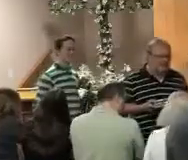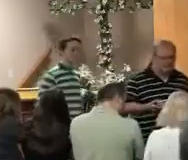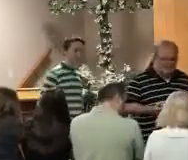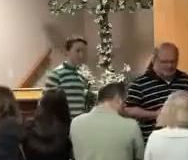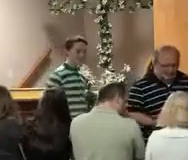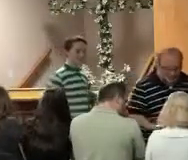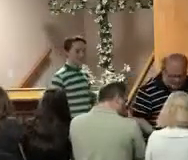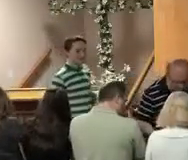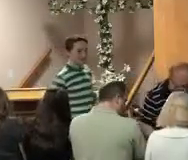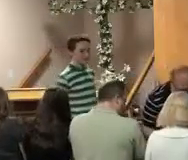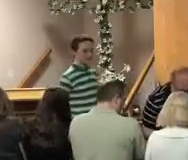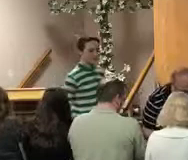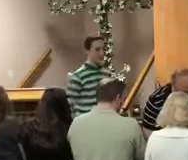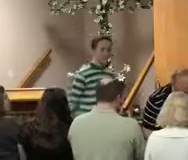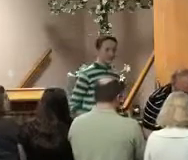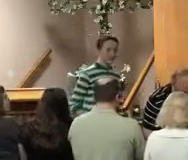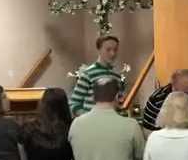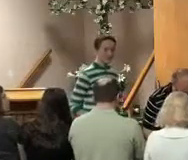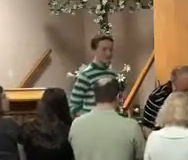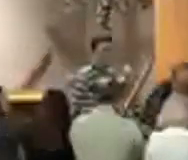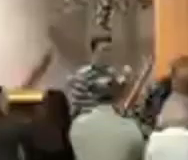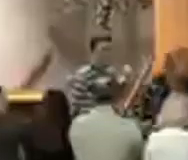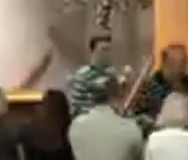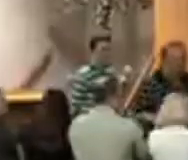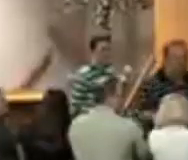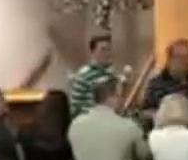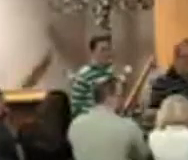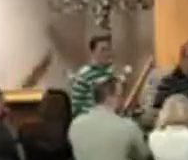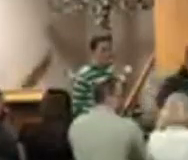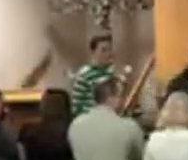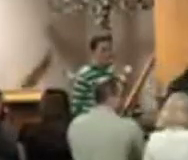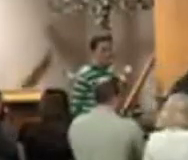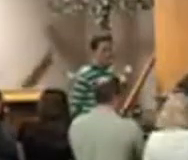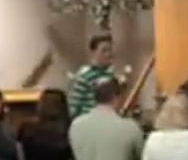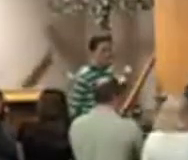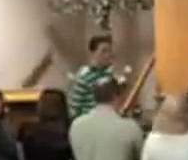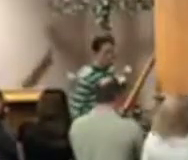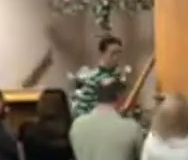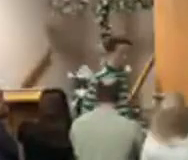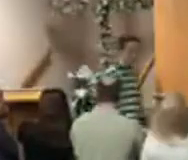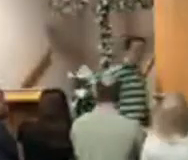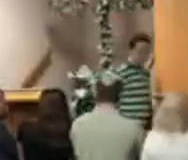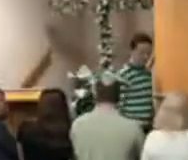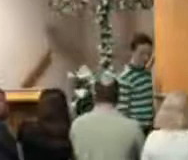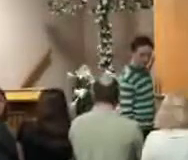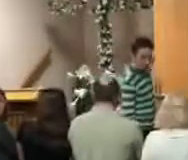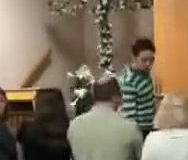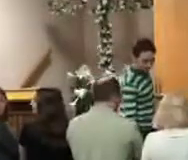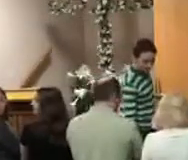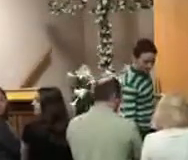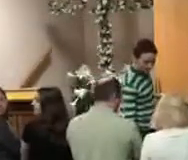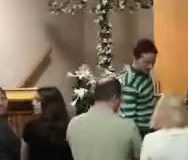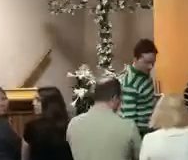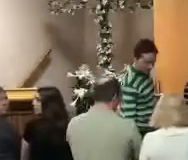about baptism. Every day, forever. And this heart, Jesus is risen. Every